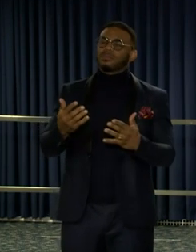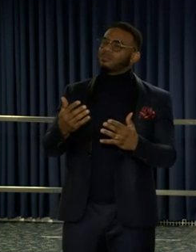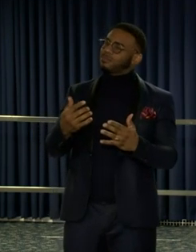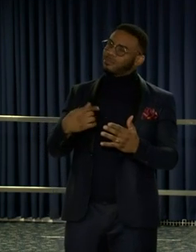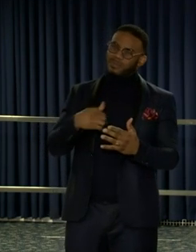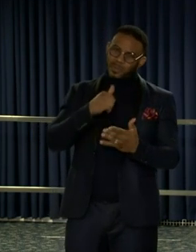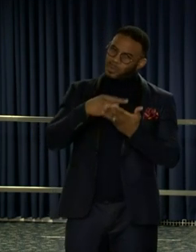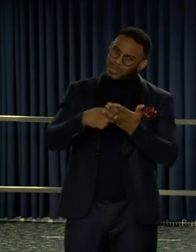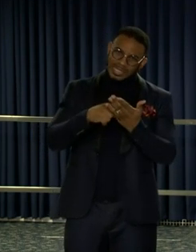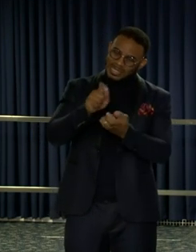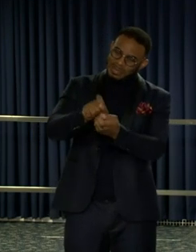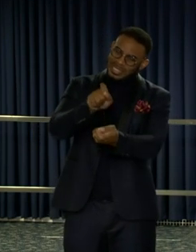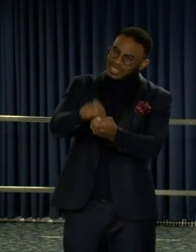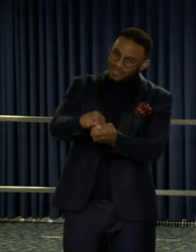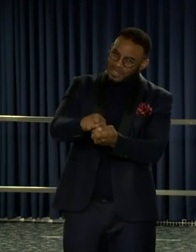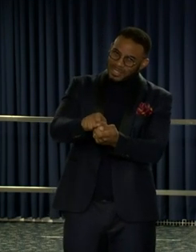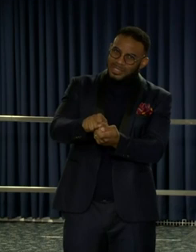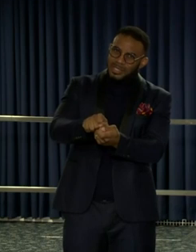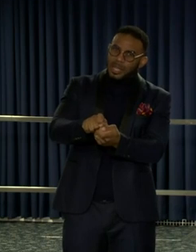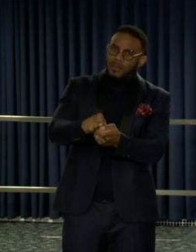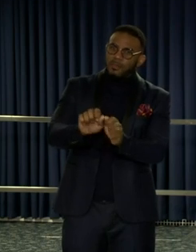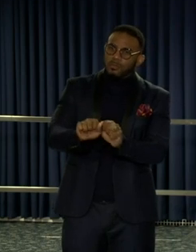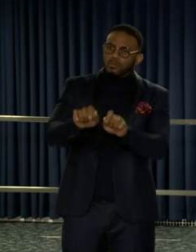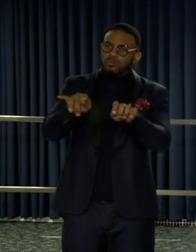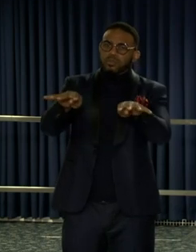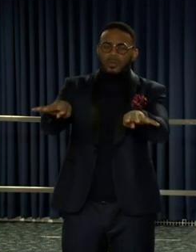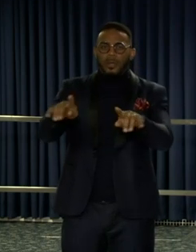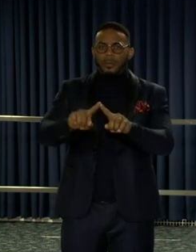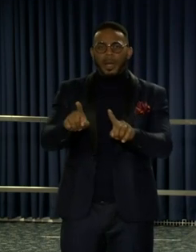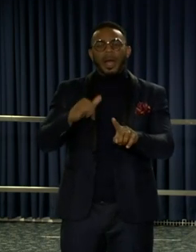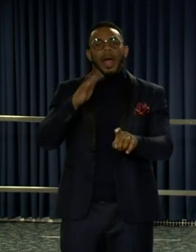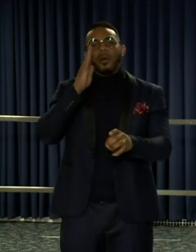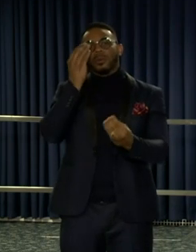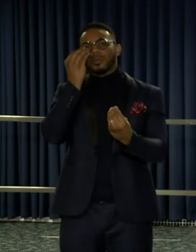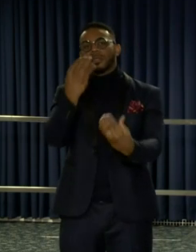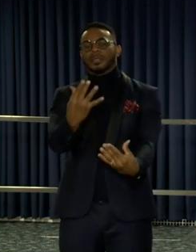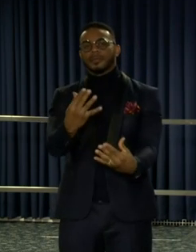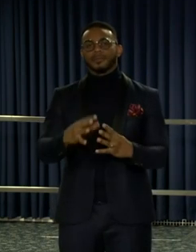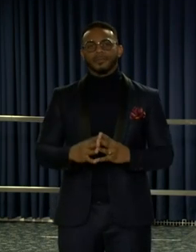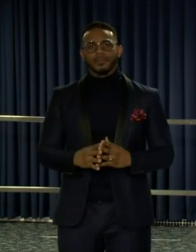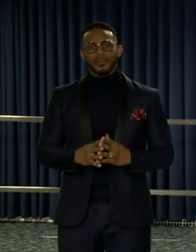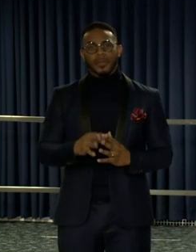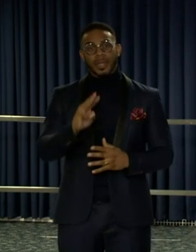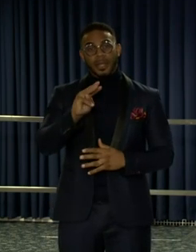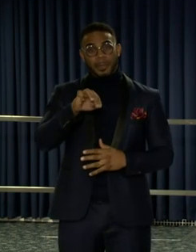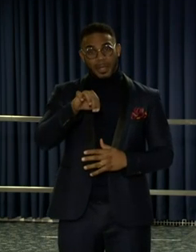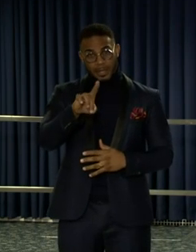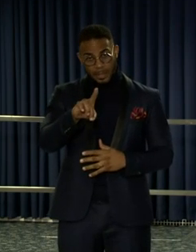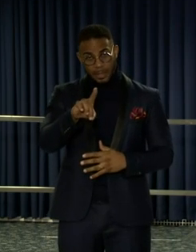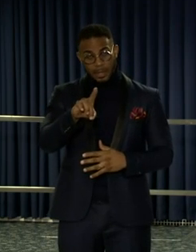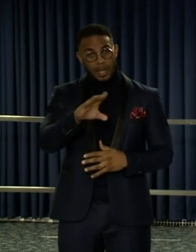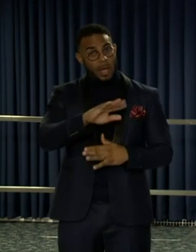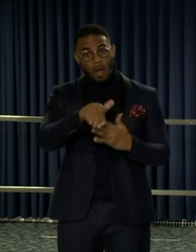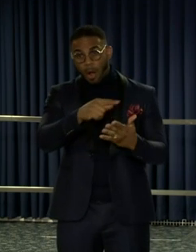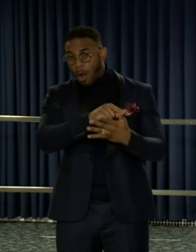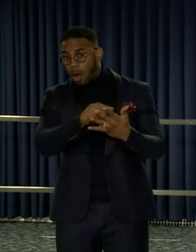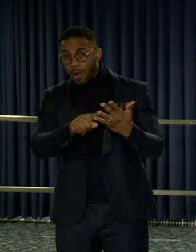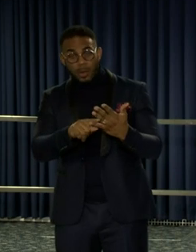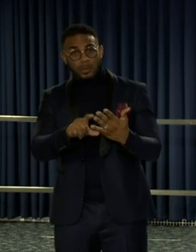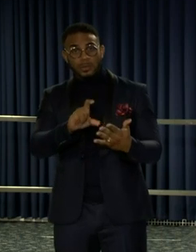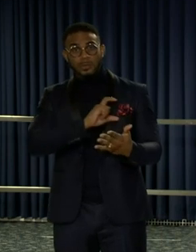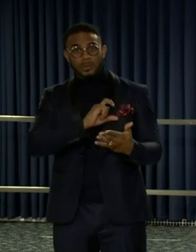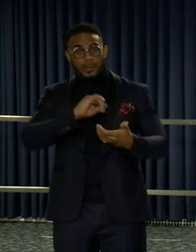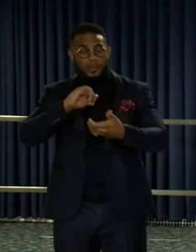won't discuss the specifics of the deployment, but I will say that the MPD and all of the law